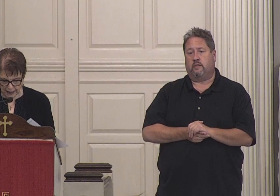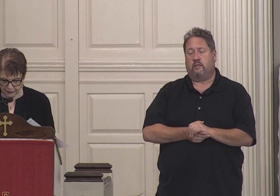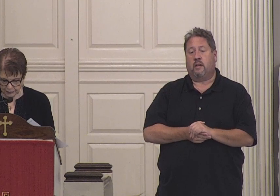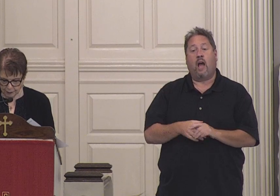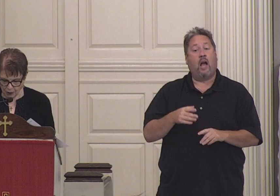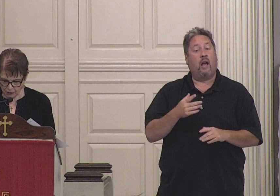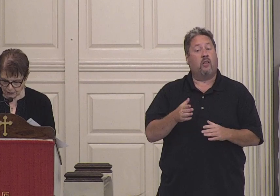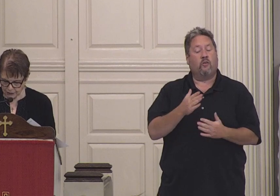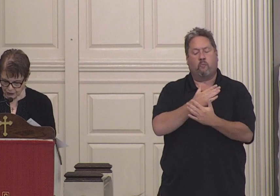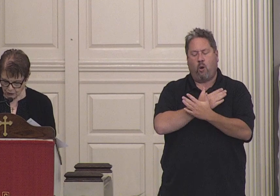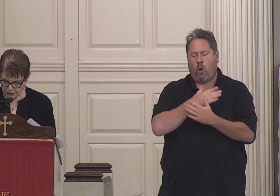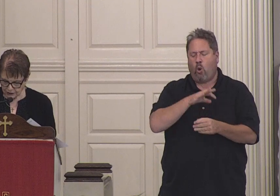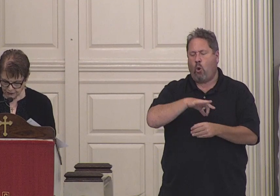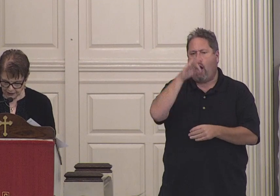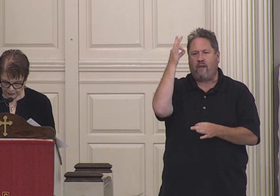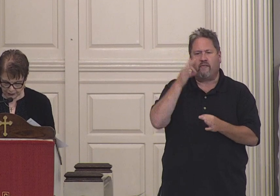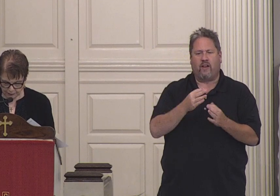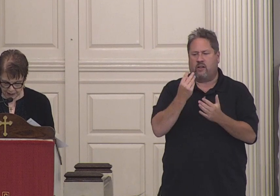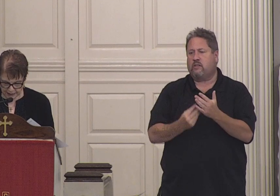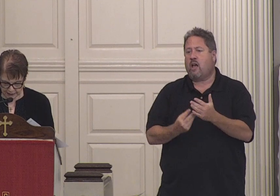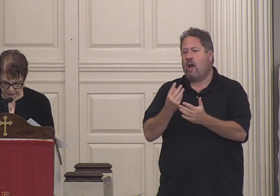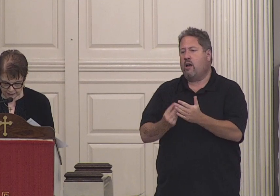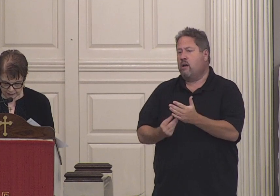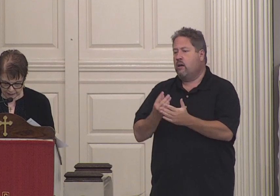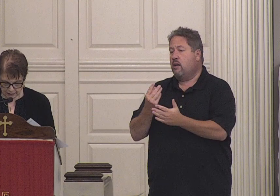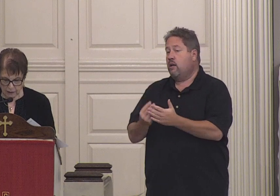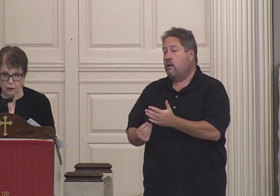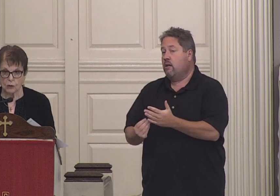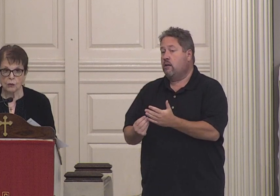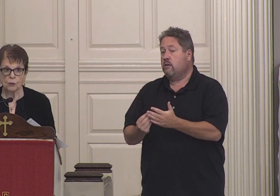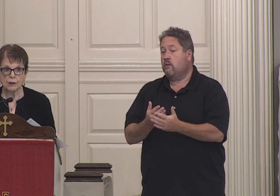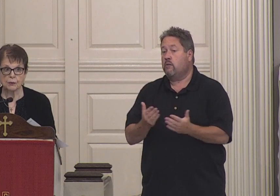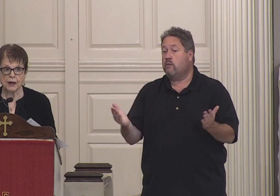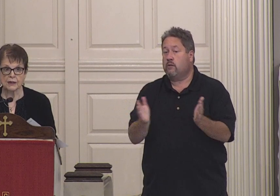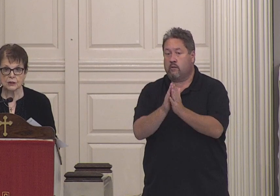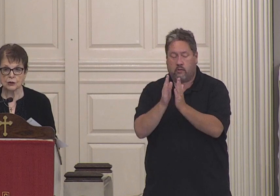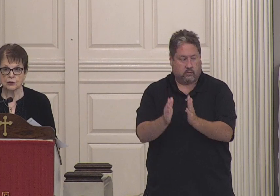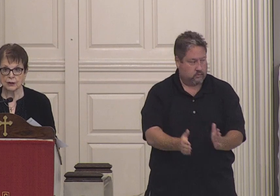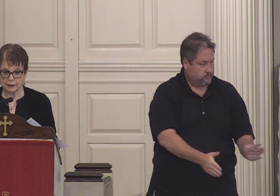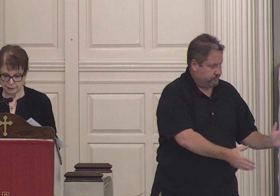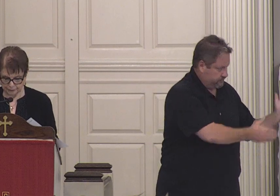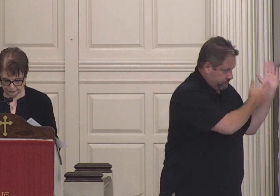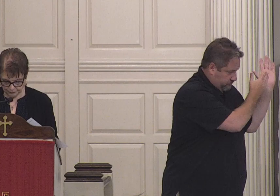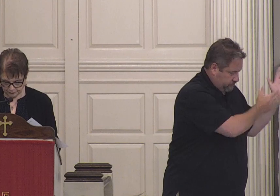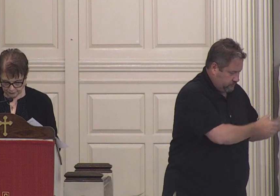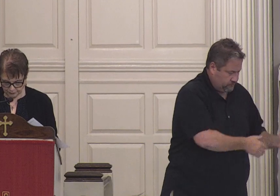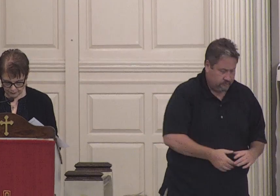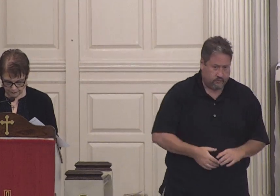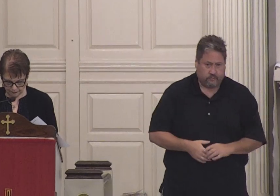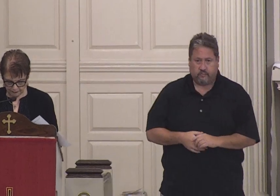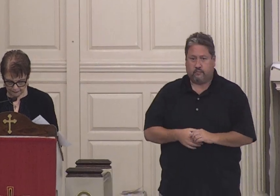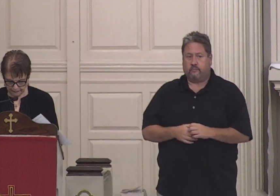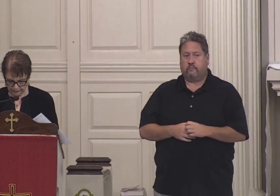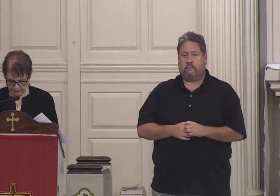prayers. And for the repose of the souls of the faithful departed, we pray to the Lord. Lord, hear our